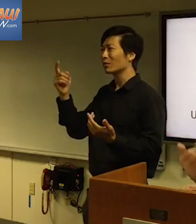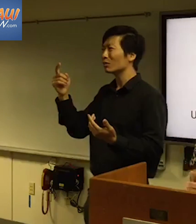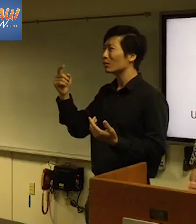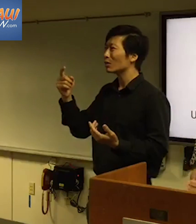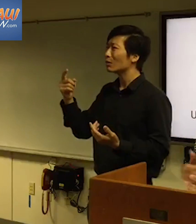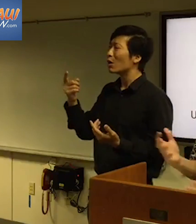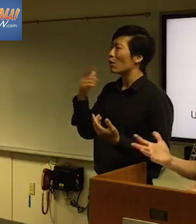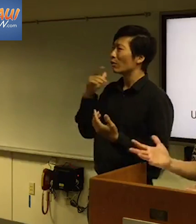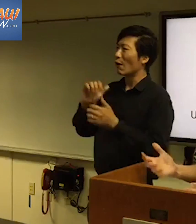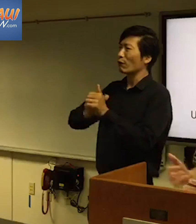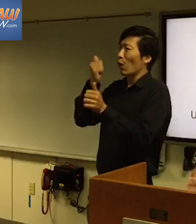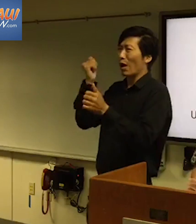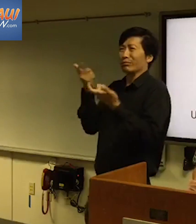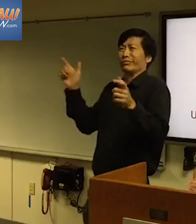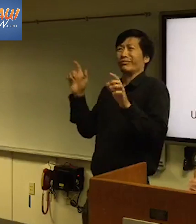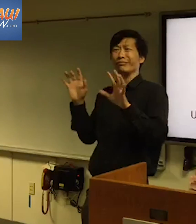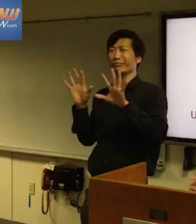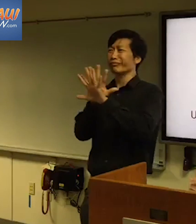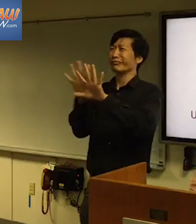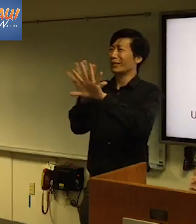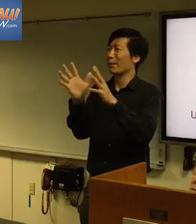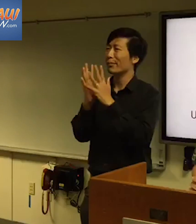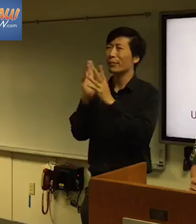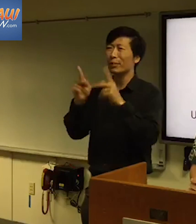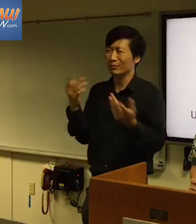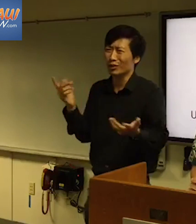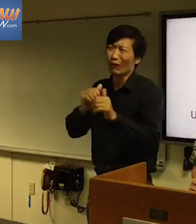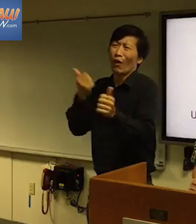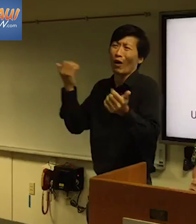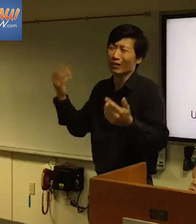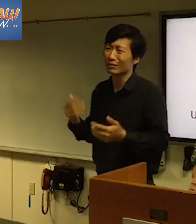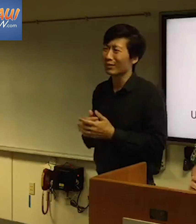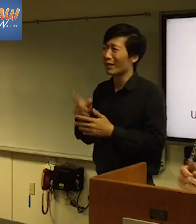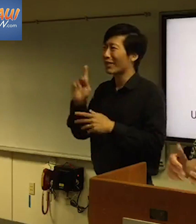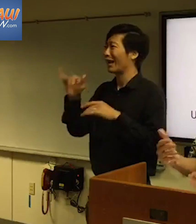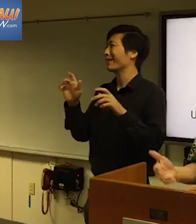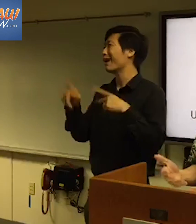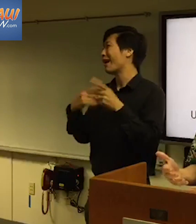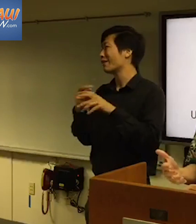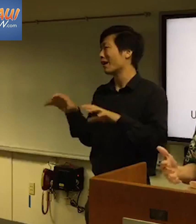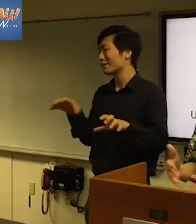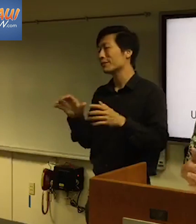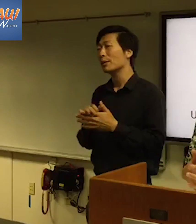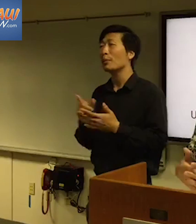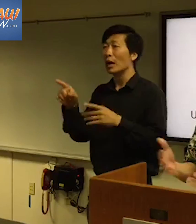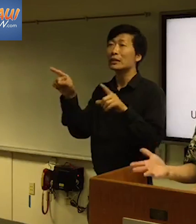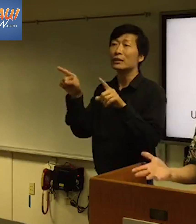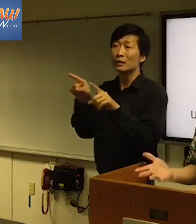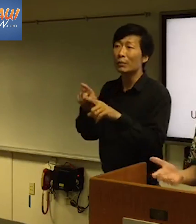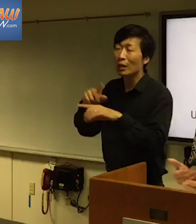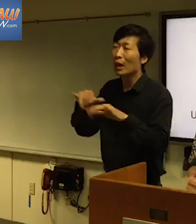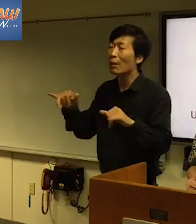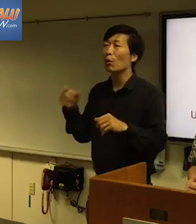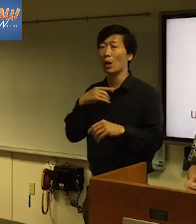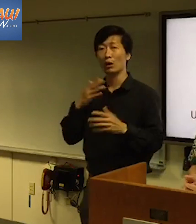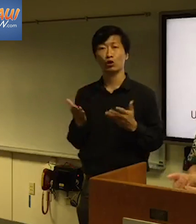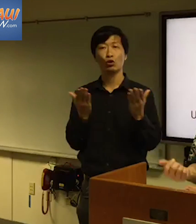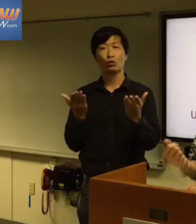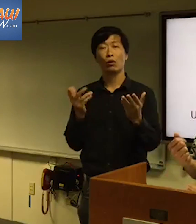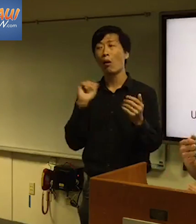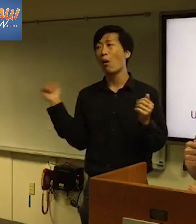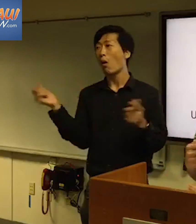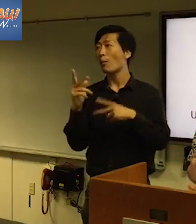least two or three major national laboratories now that are developing the capability to do testing, and it's very likely they will be